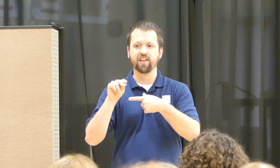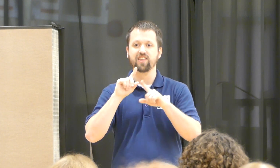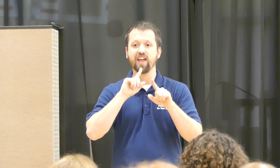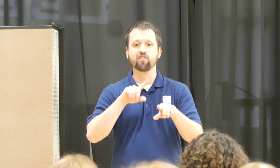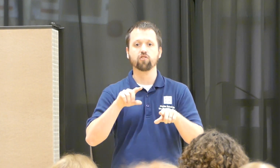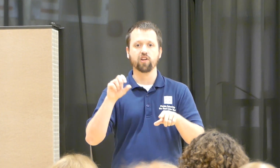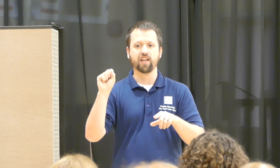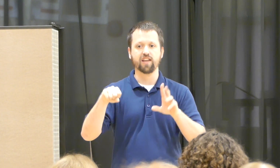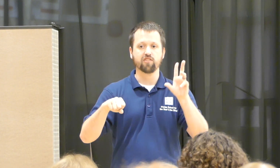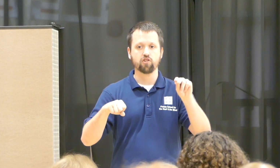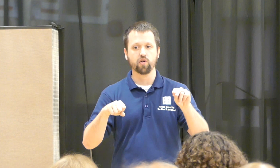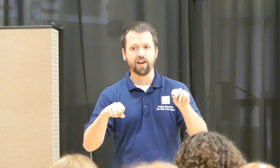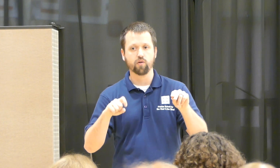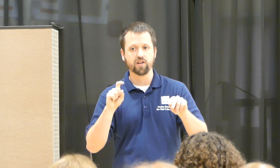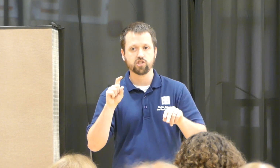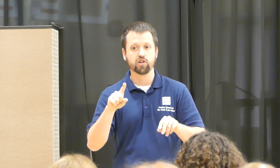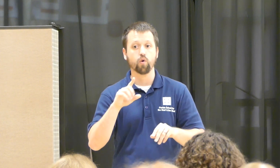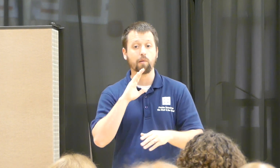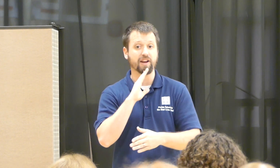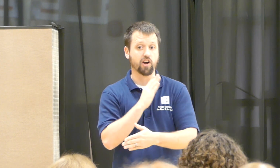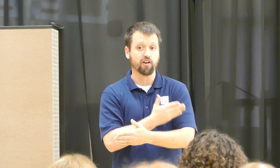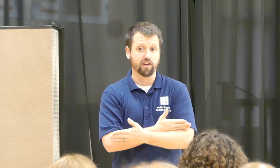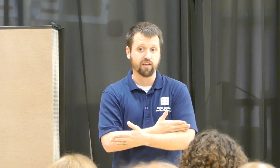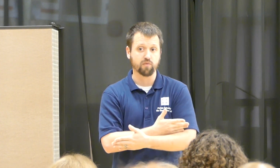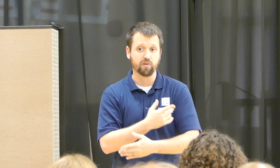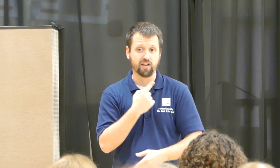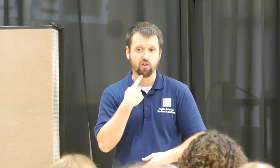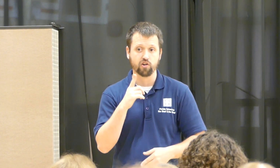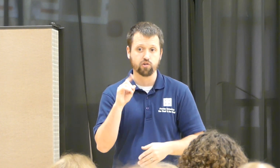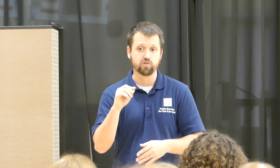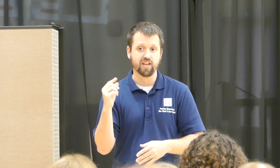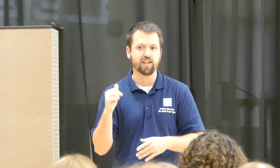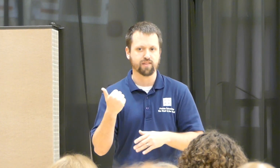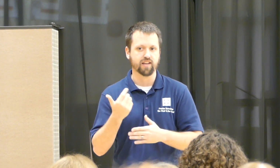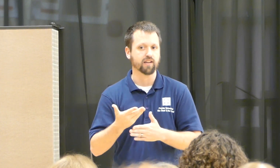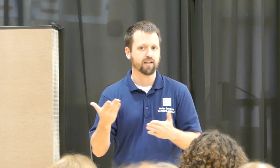the answer to like a yes/no kind of question, or what my daughter does when we tell her to do anything.